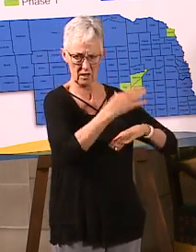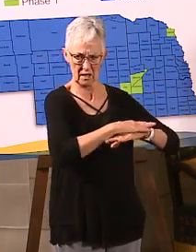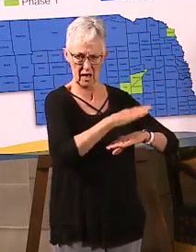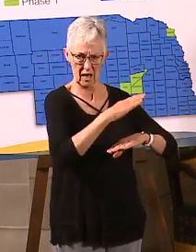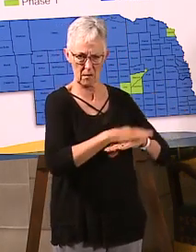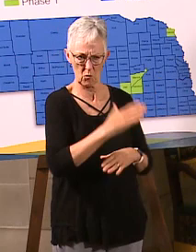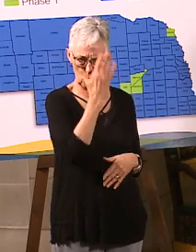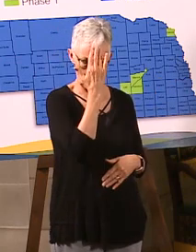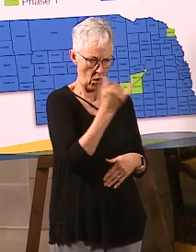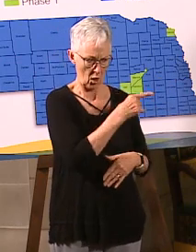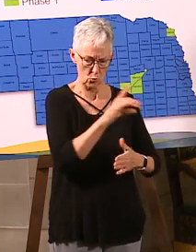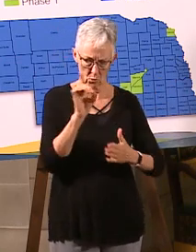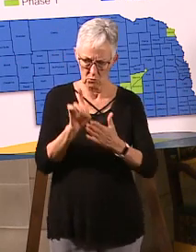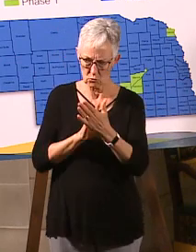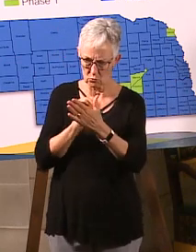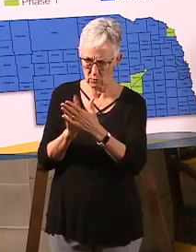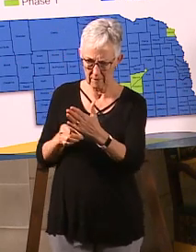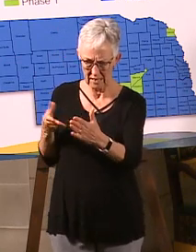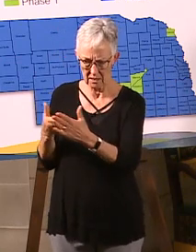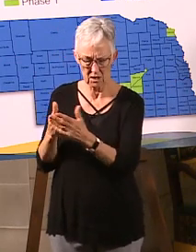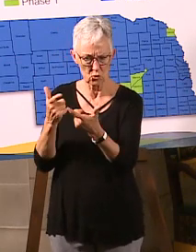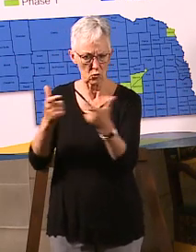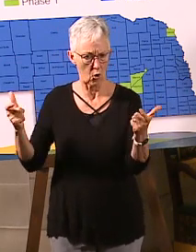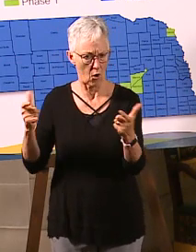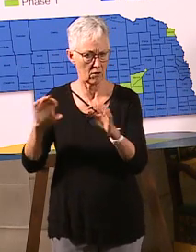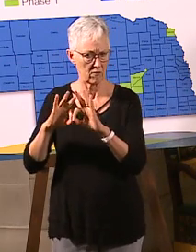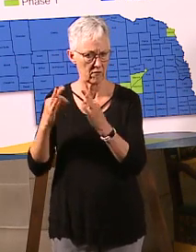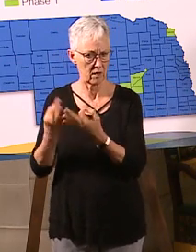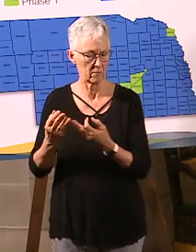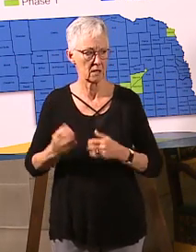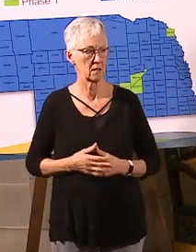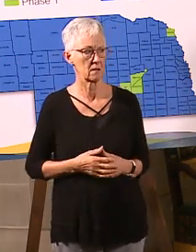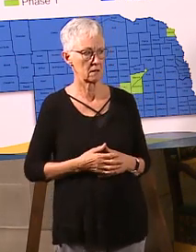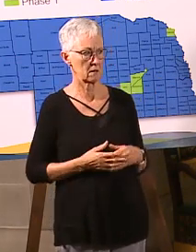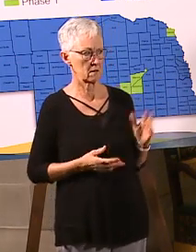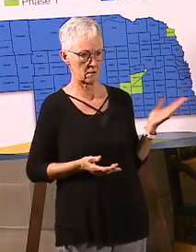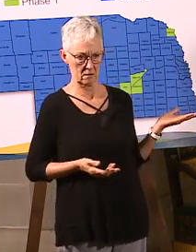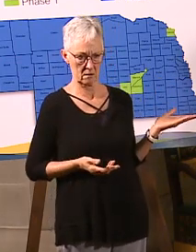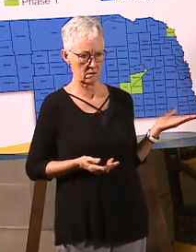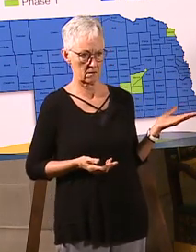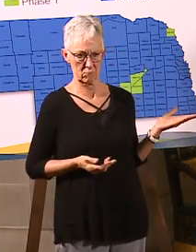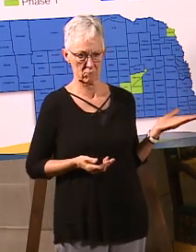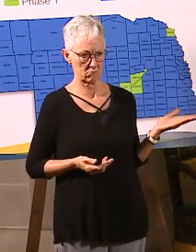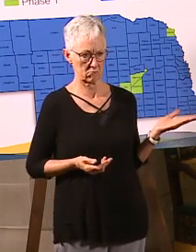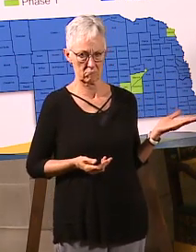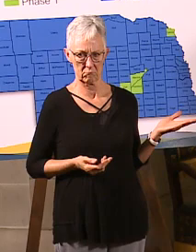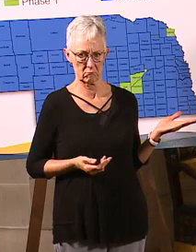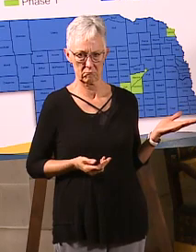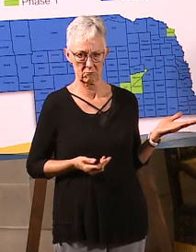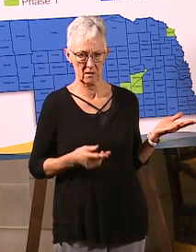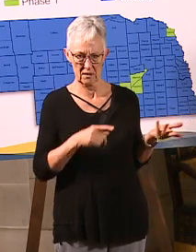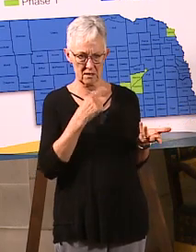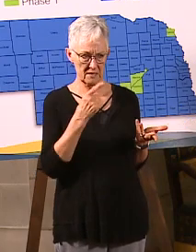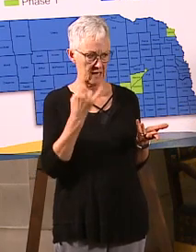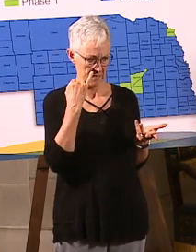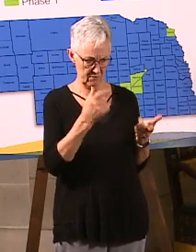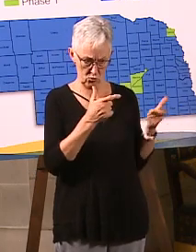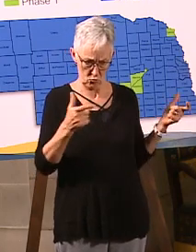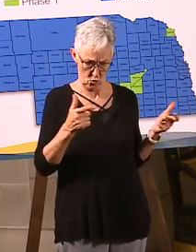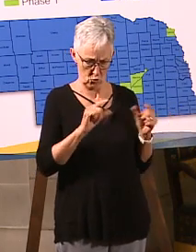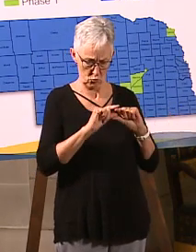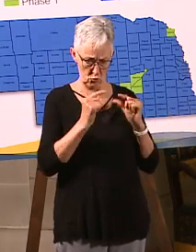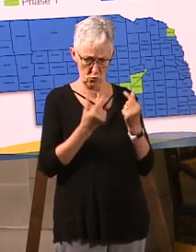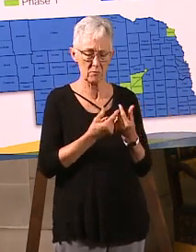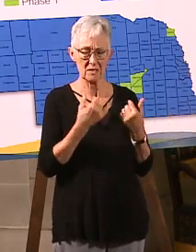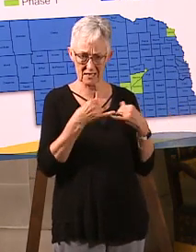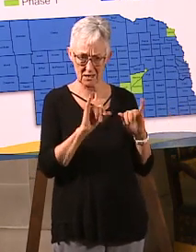families? Again, if you've got a larger family, you're going to a wedding, it'll be okay if you break up that group into 6 people and move them into other tables and so forth. We're